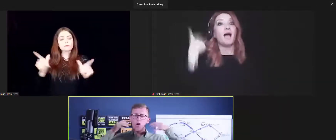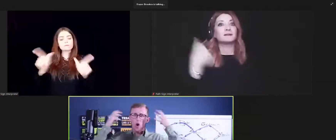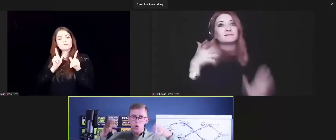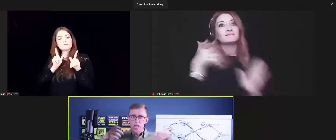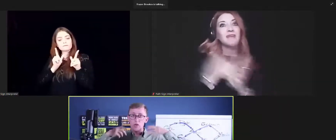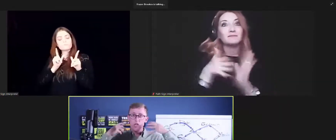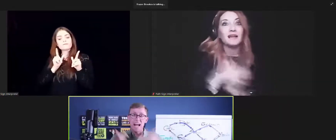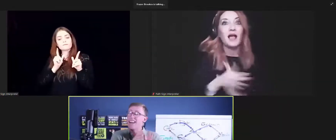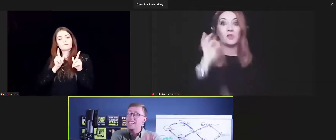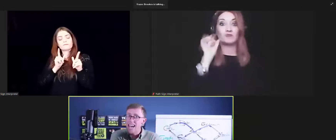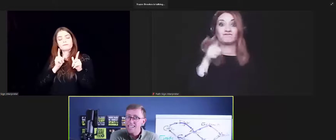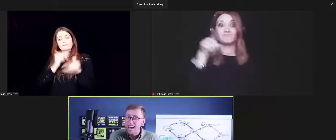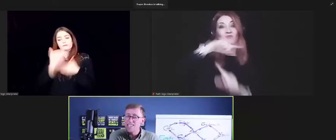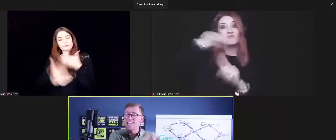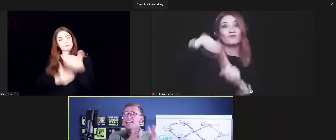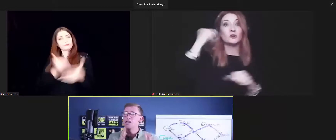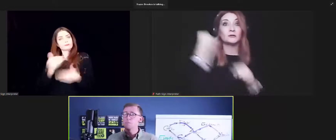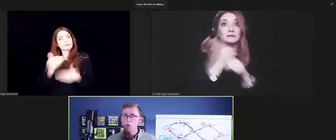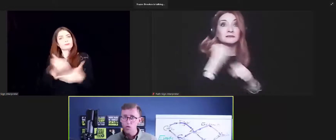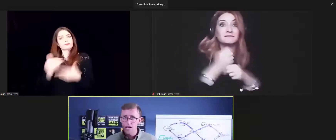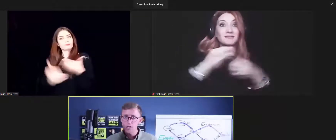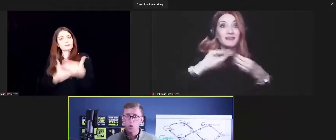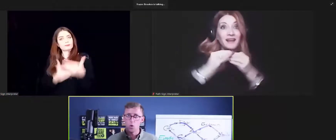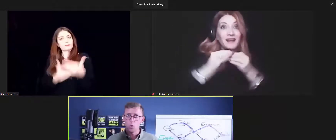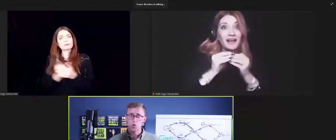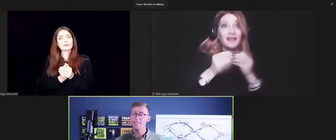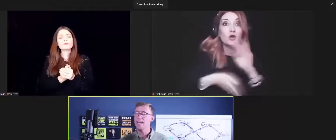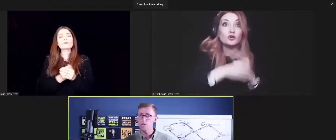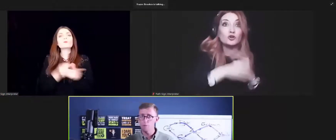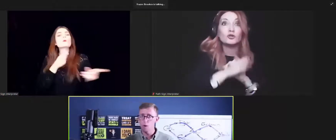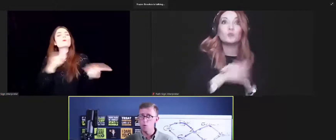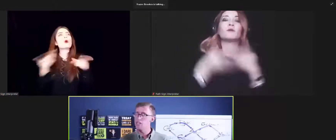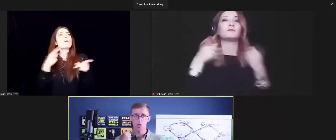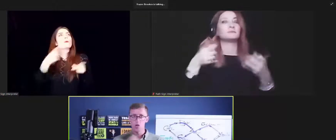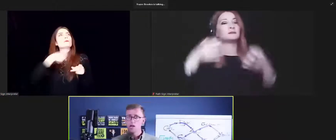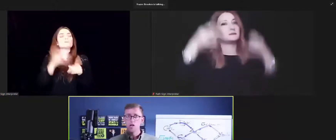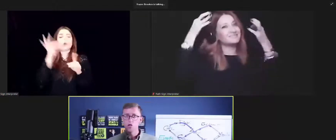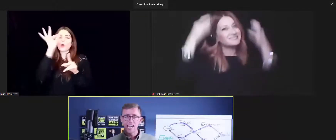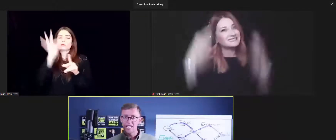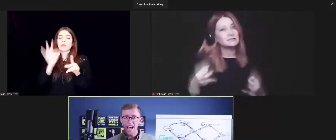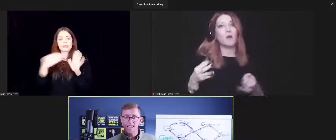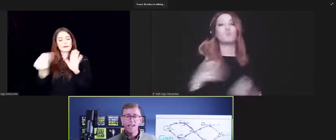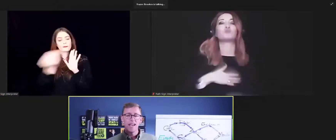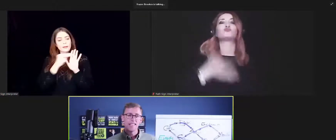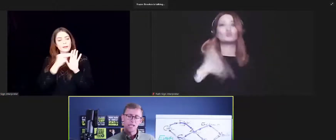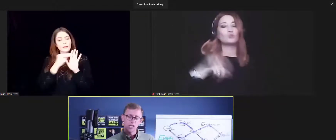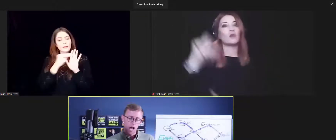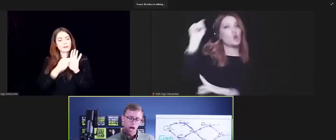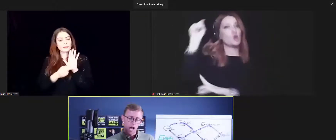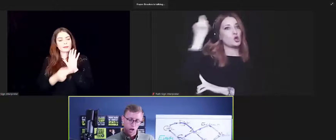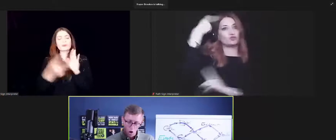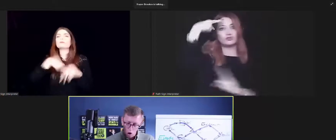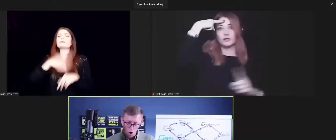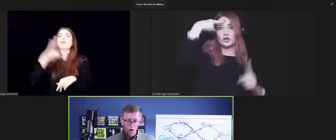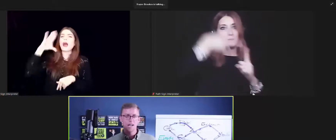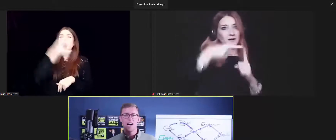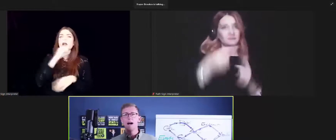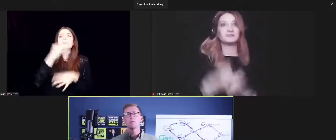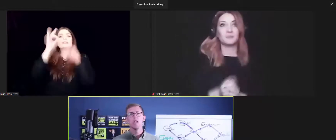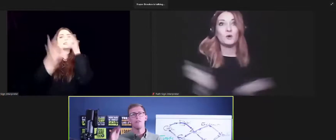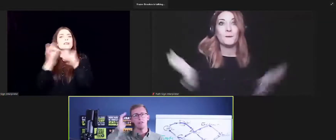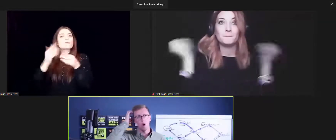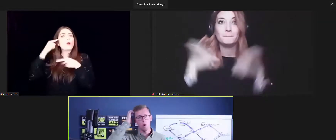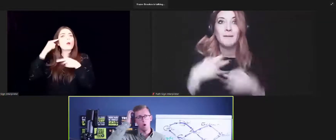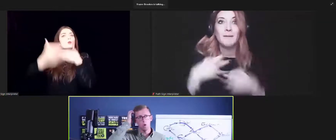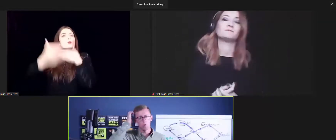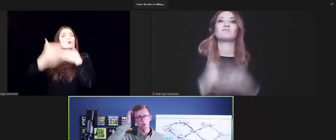goals that you understand, and again, guys, it is a process. Goal setting is a process. It doesn't just take a day. It takes a long time to set